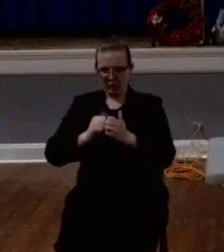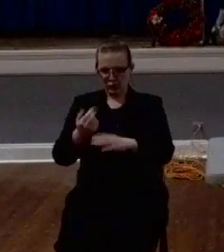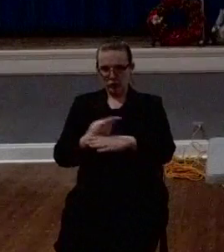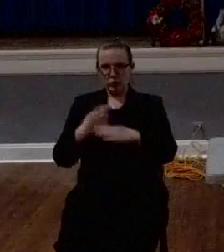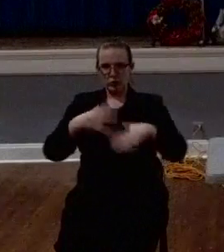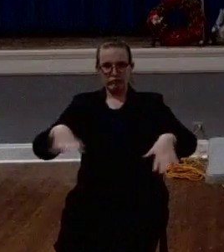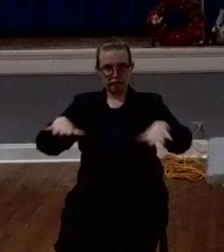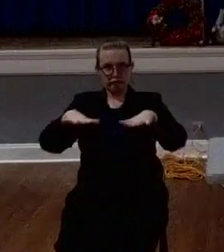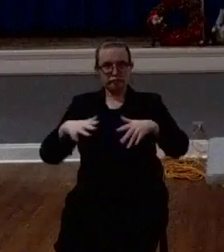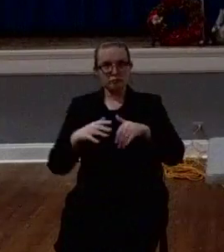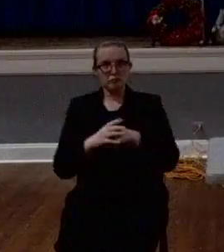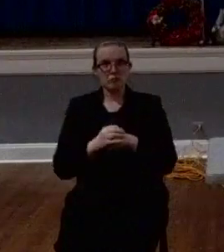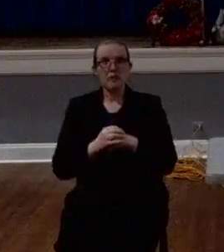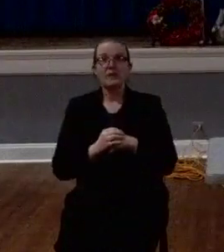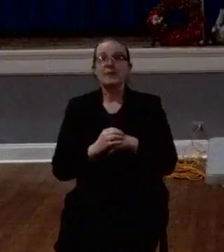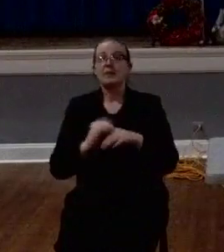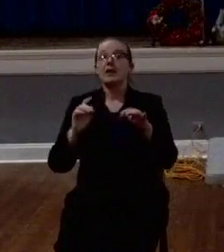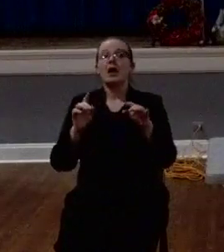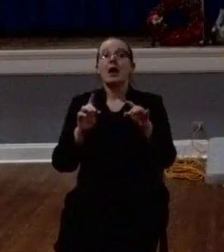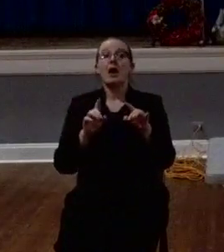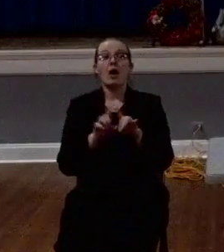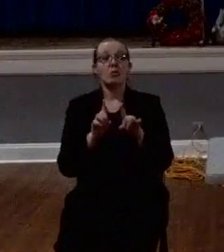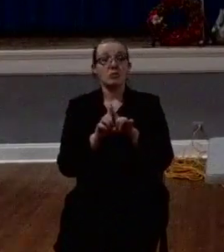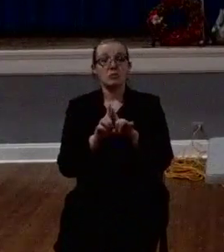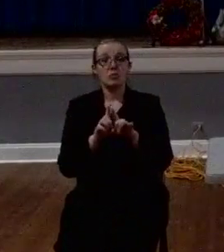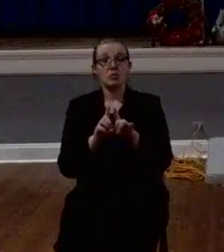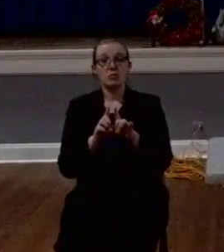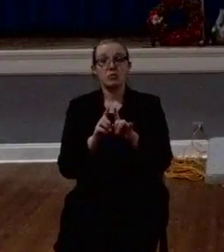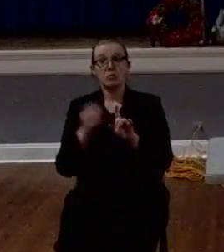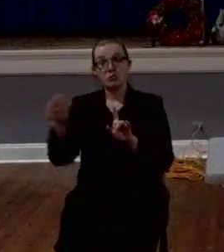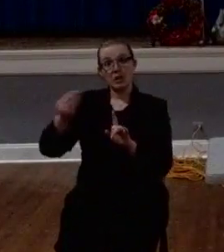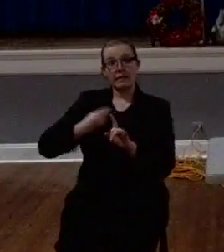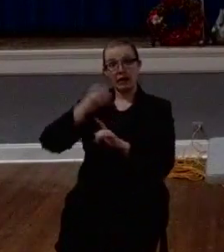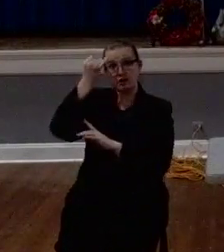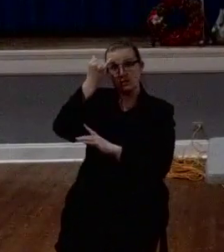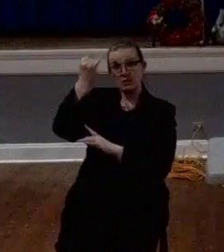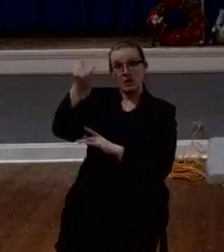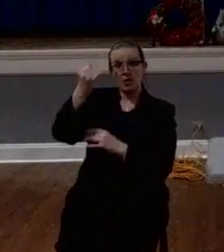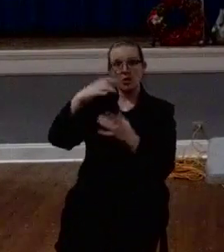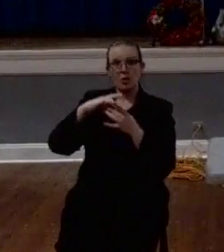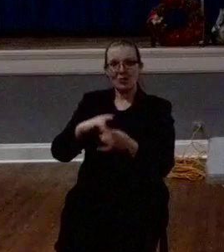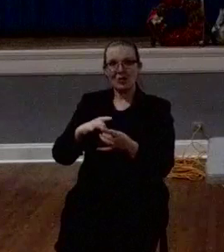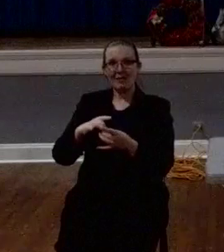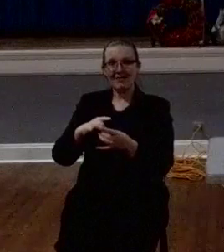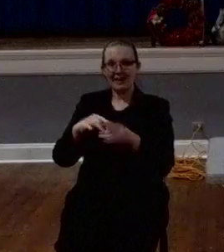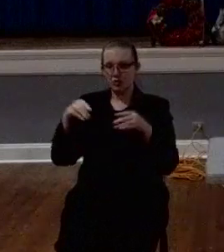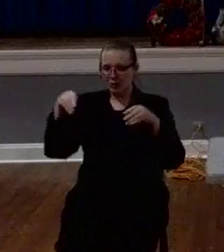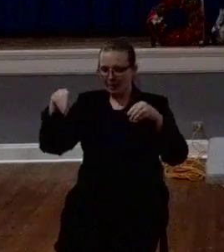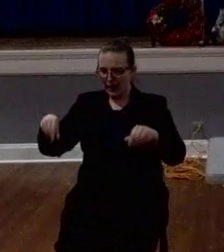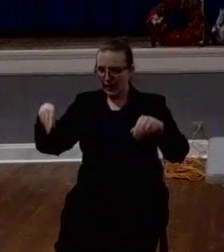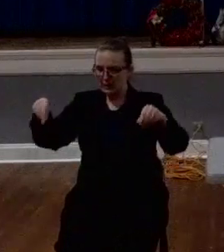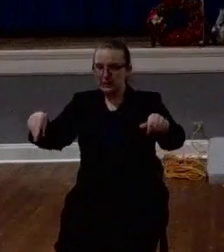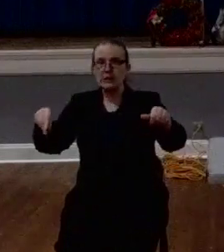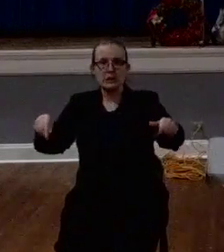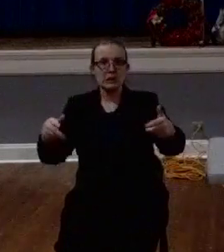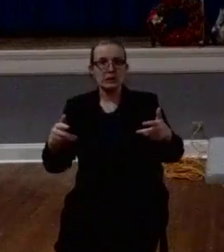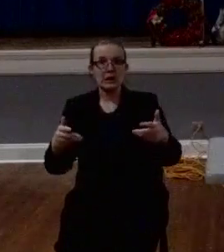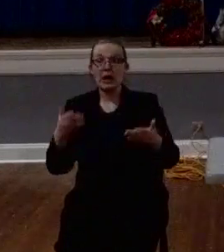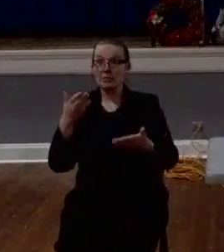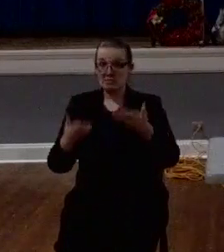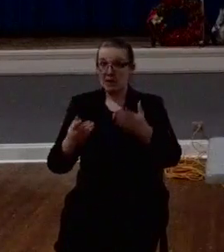areas. We also got ideas about the plantings that go in. Can that be